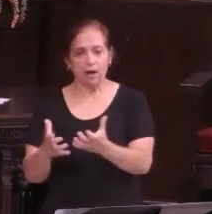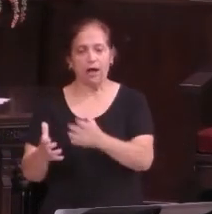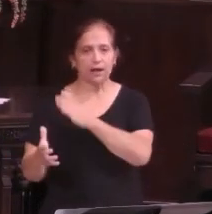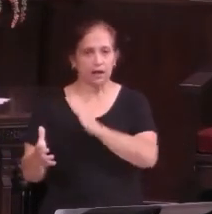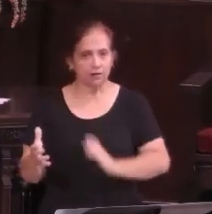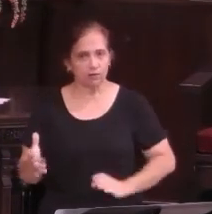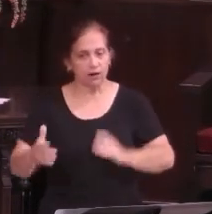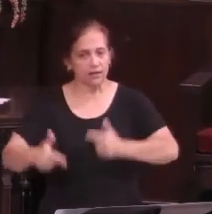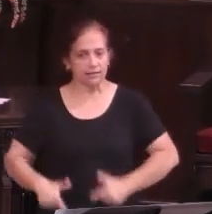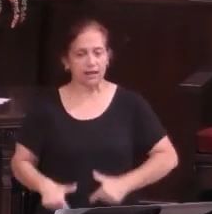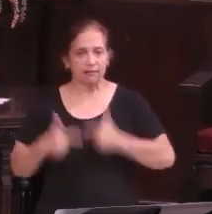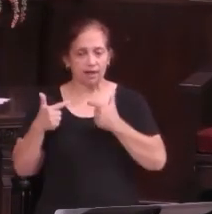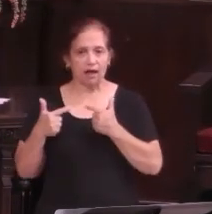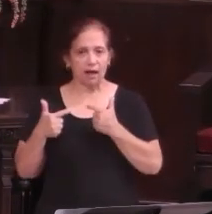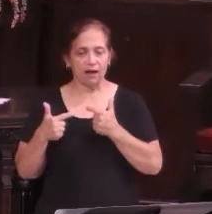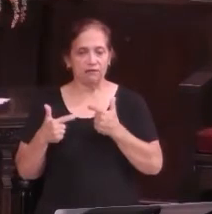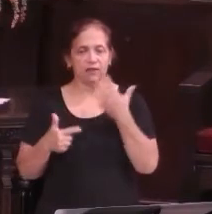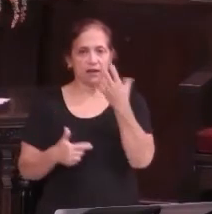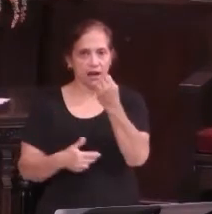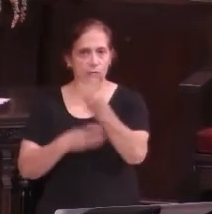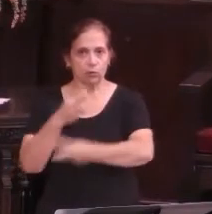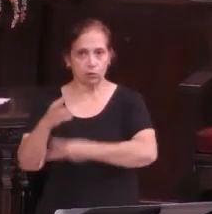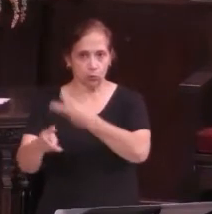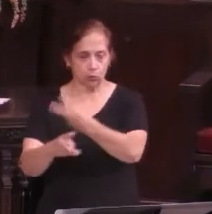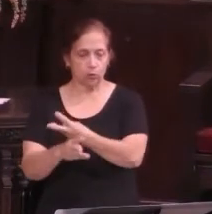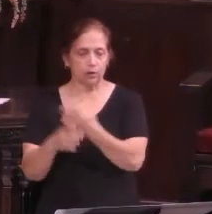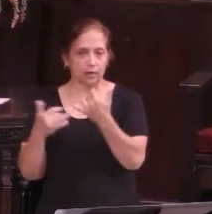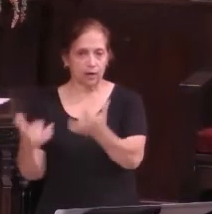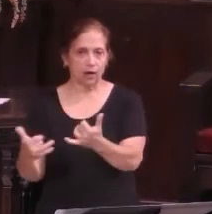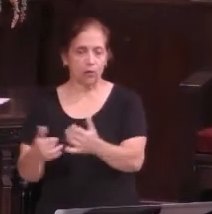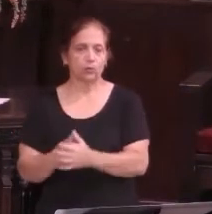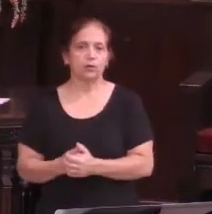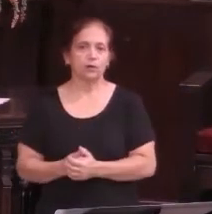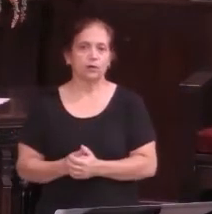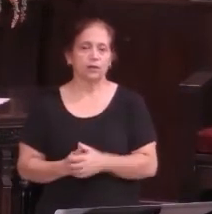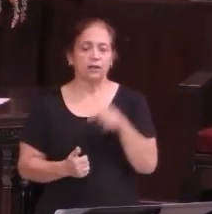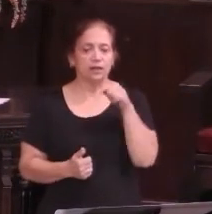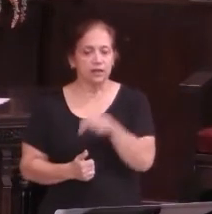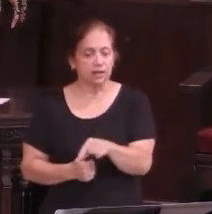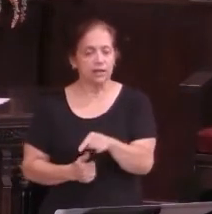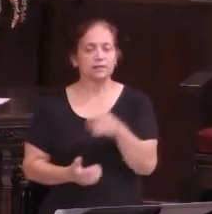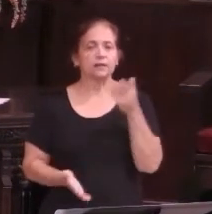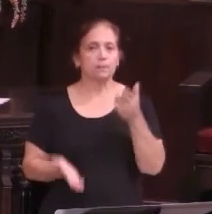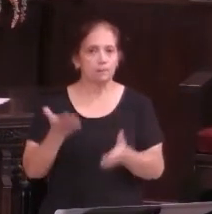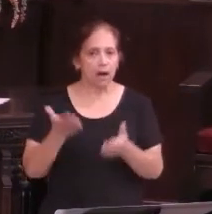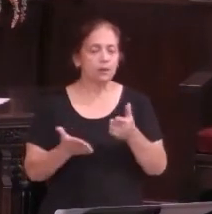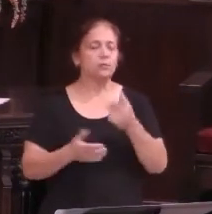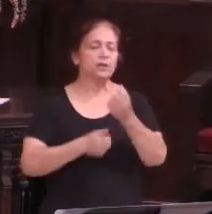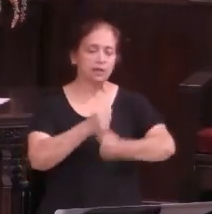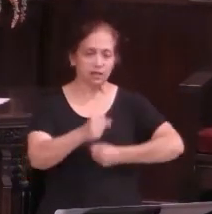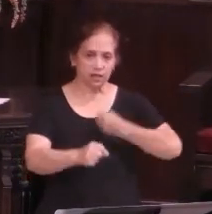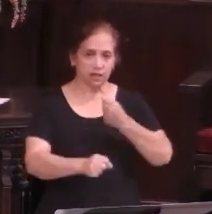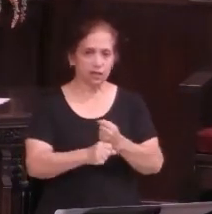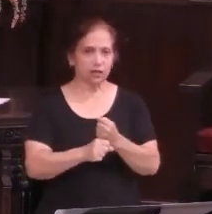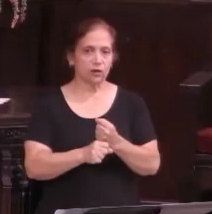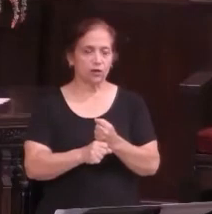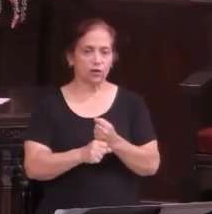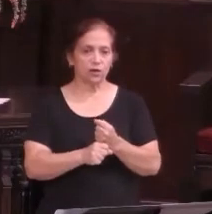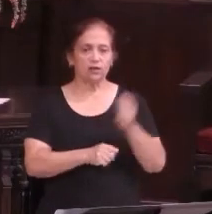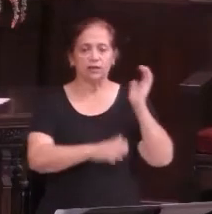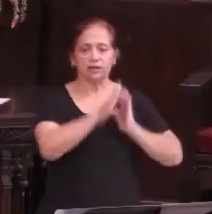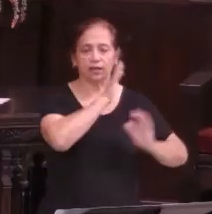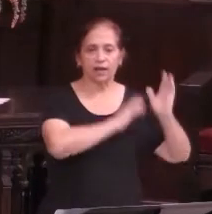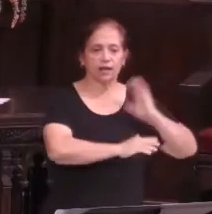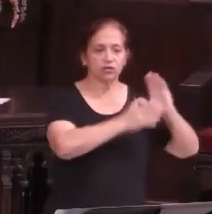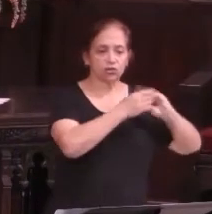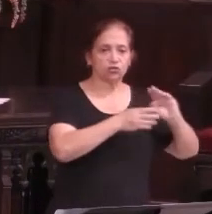Christ alive in the world. This might just be the year that the ancient